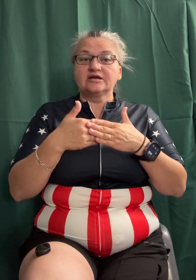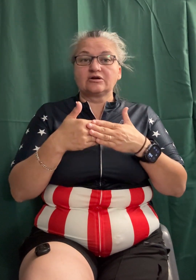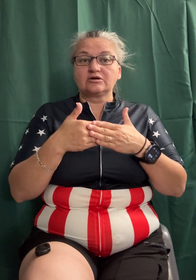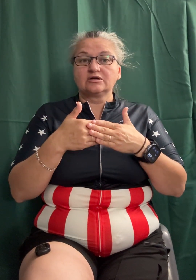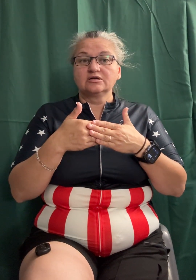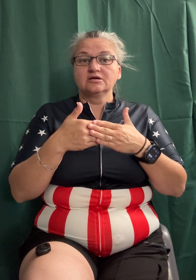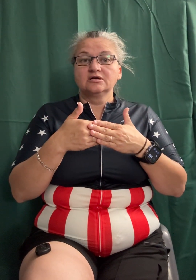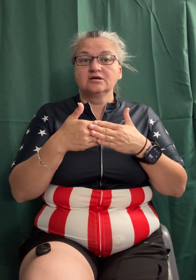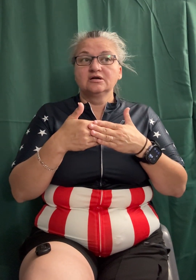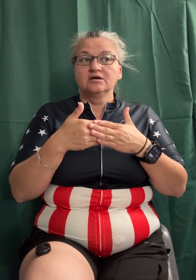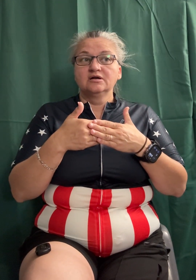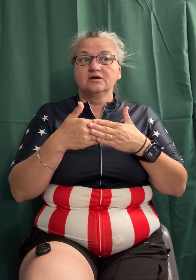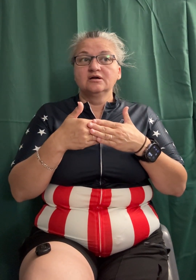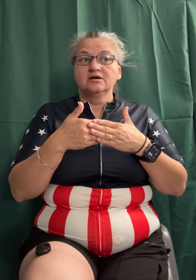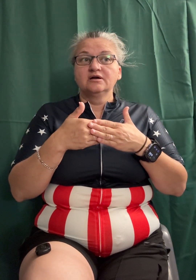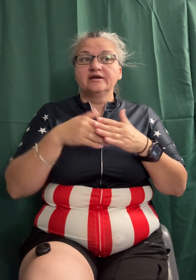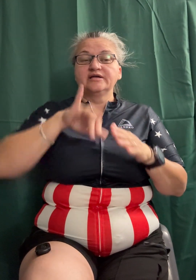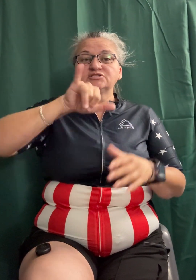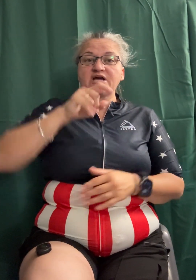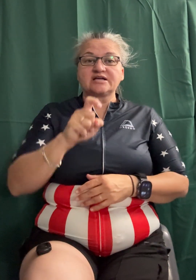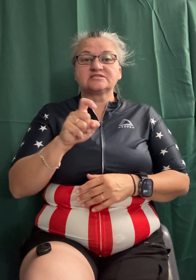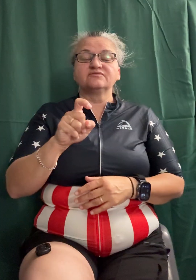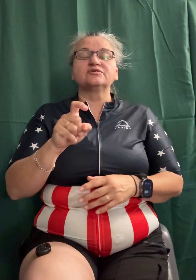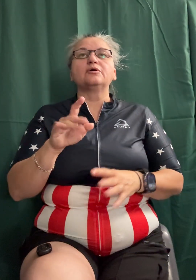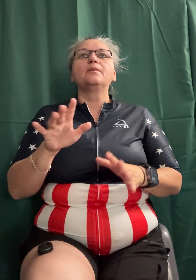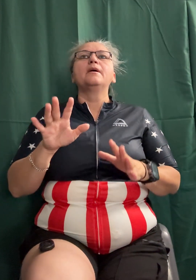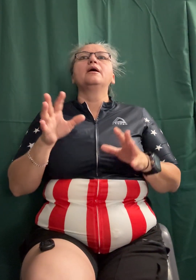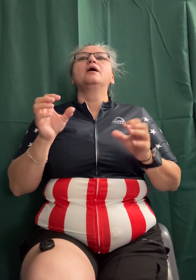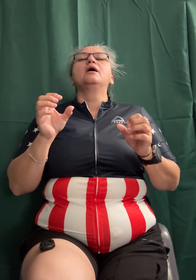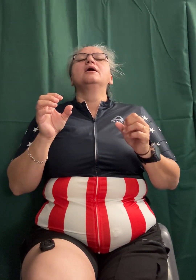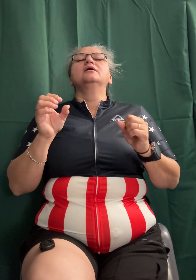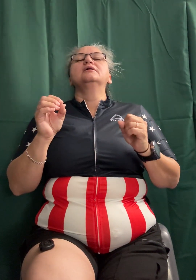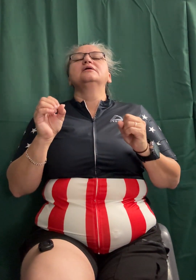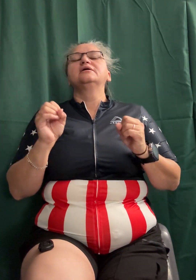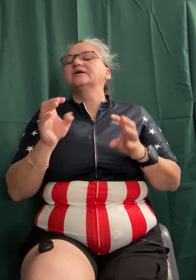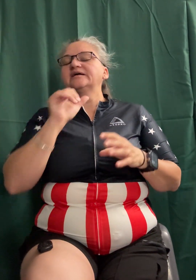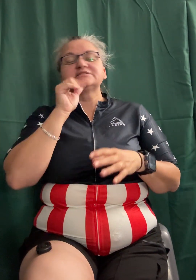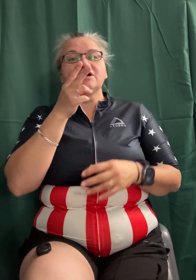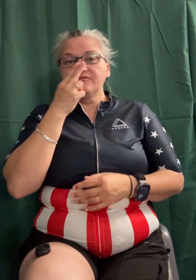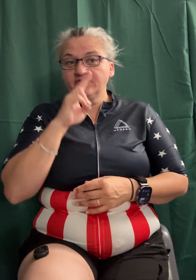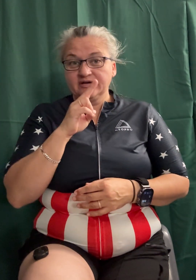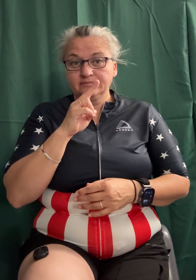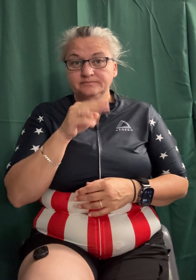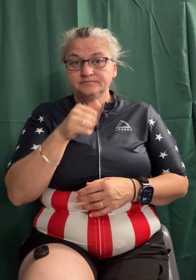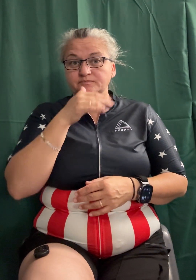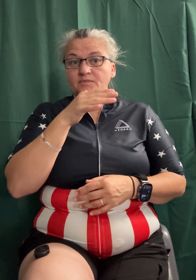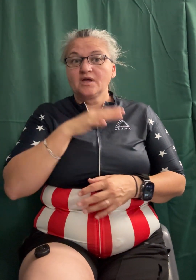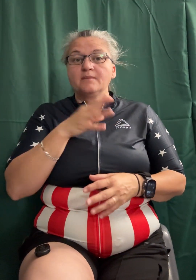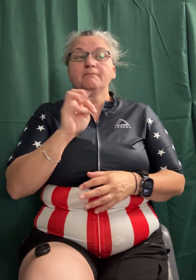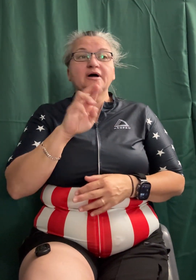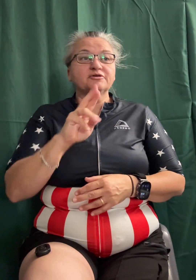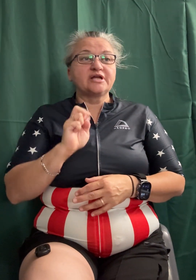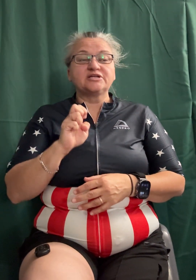near in Jacksonville. It's not fun. Mother